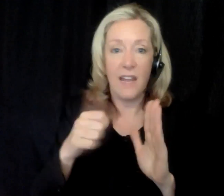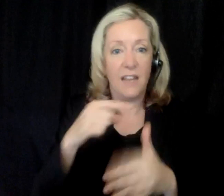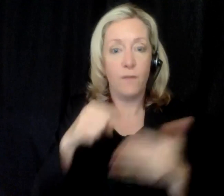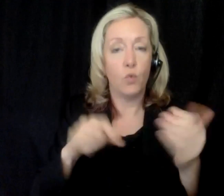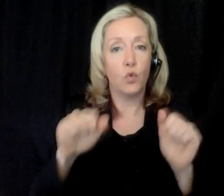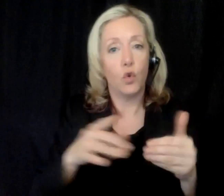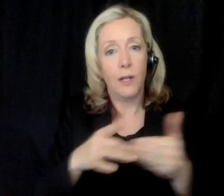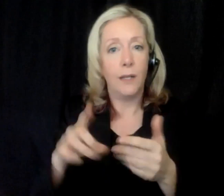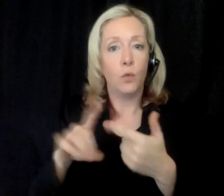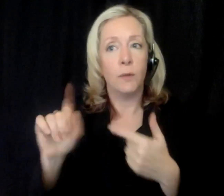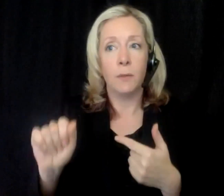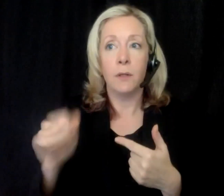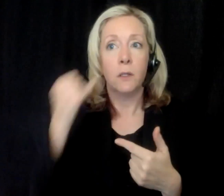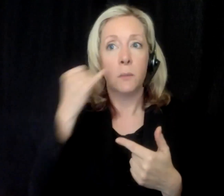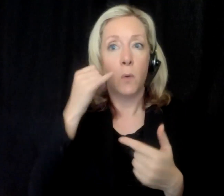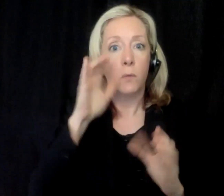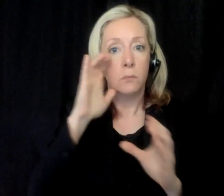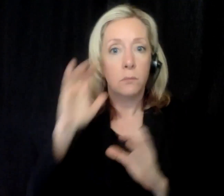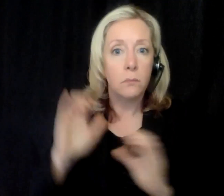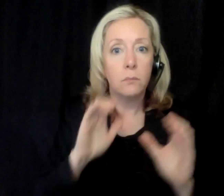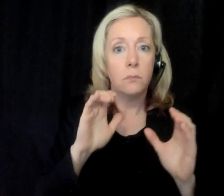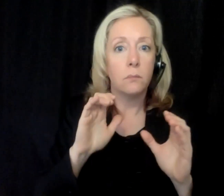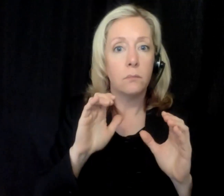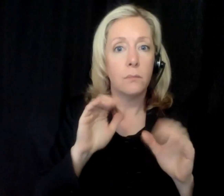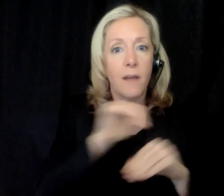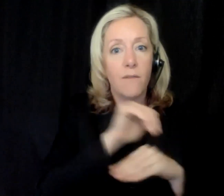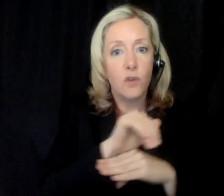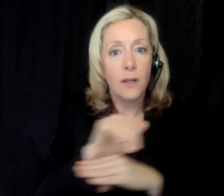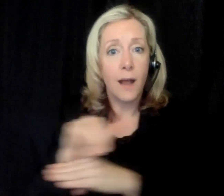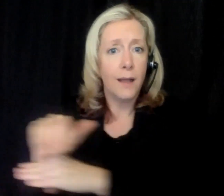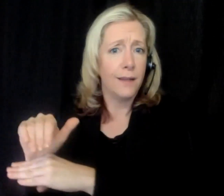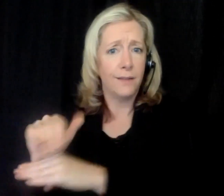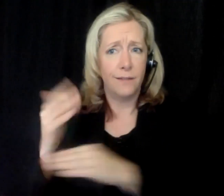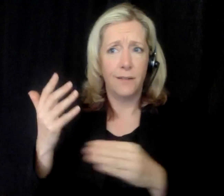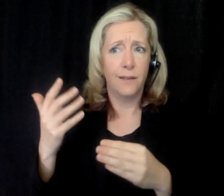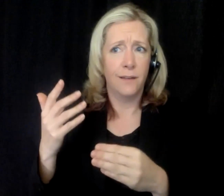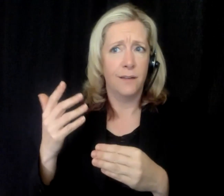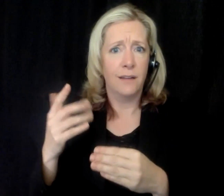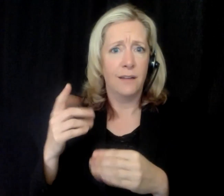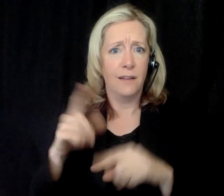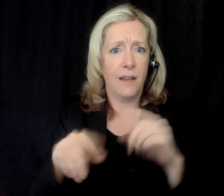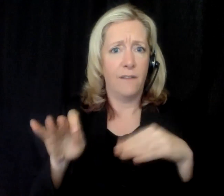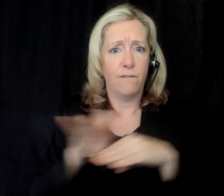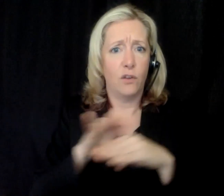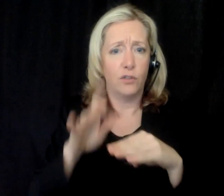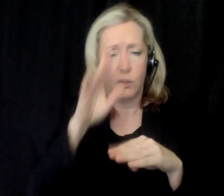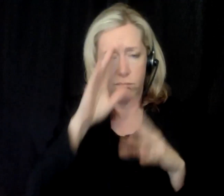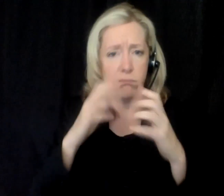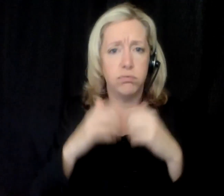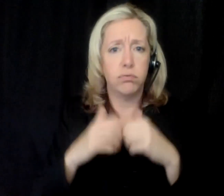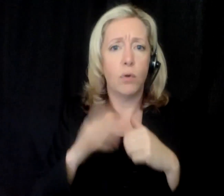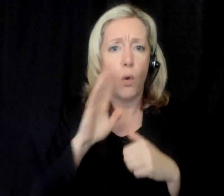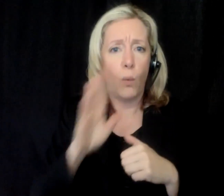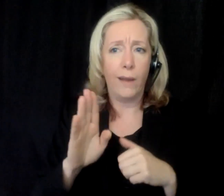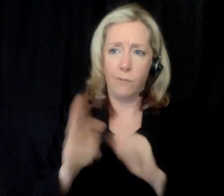you couldn't sleep every night, let's see how long people would function well, and wouldn't be considered